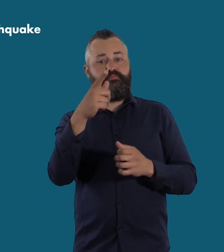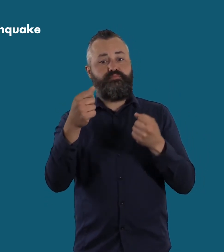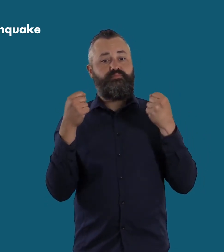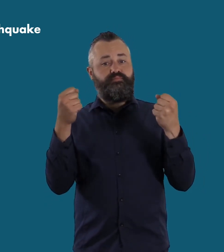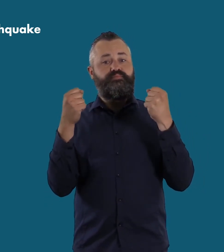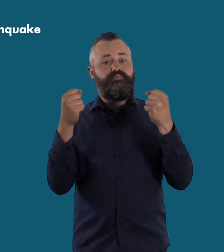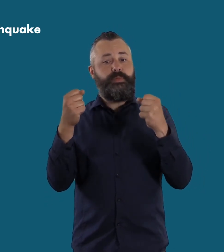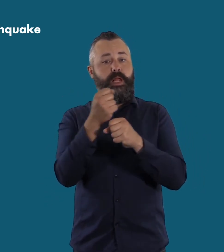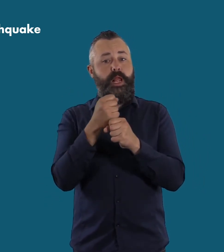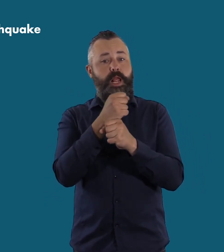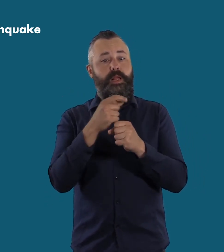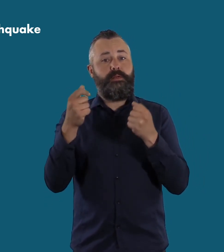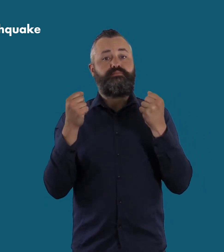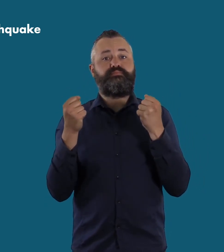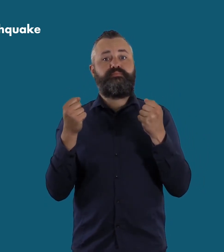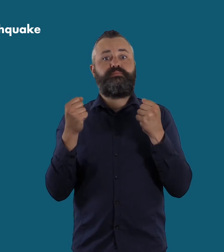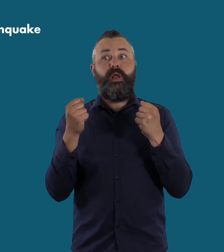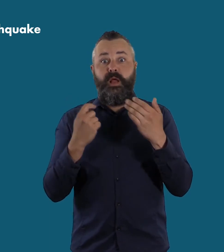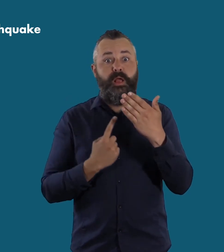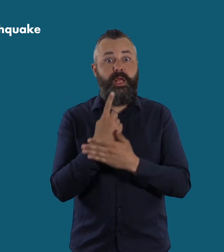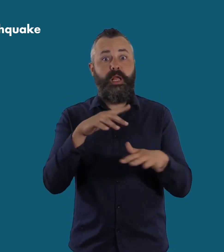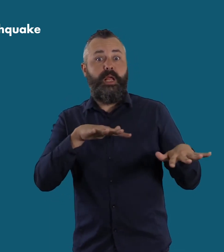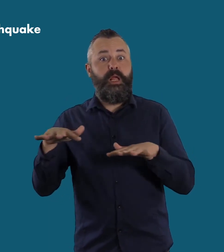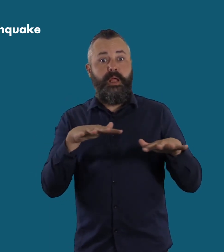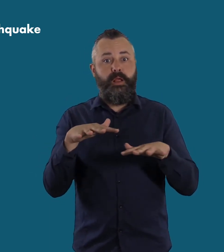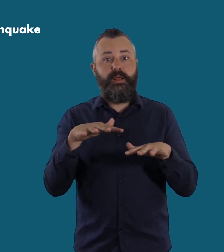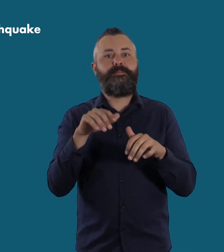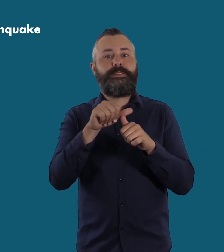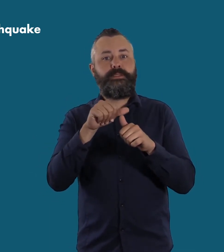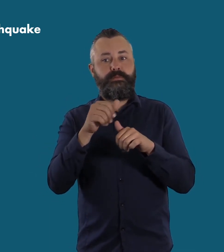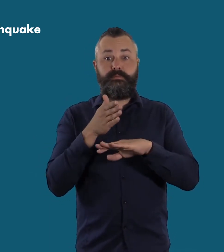If you are in a vehicle, stop in an open area until the shaking stops.